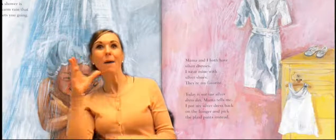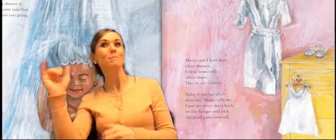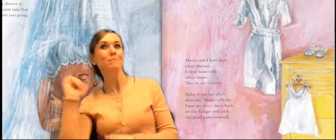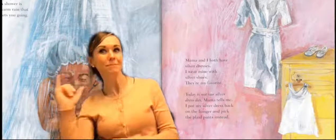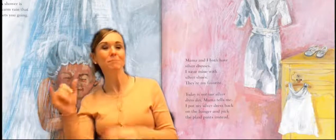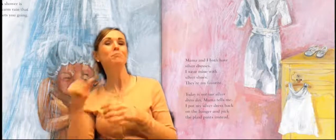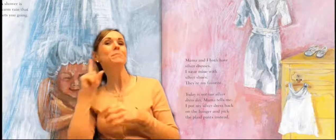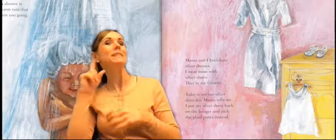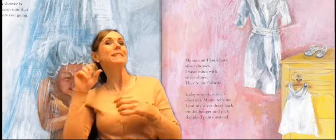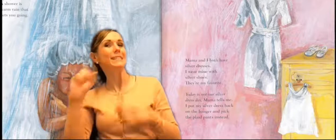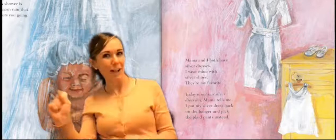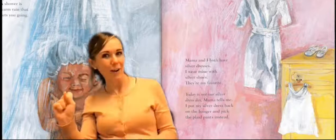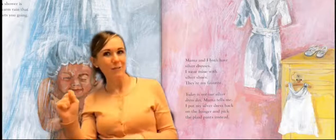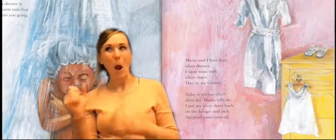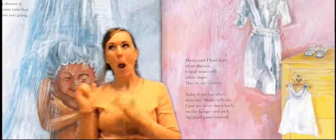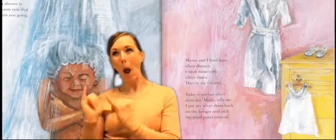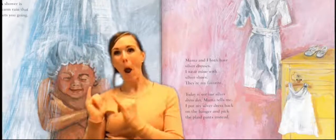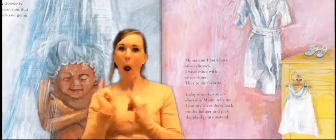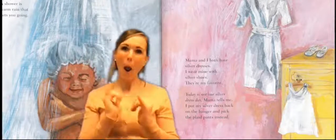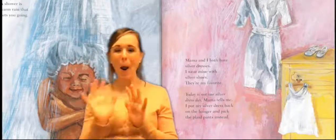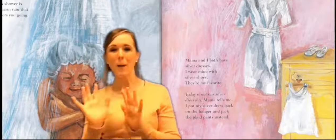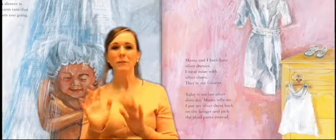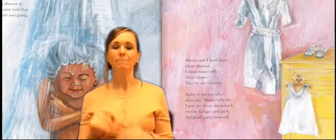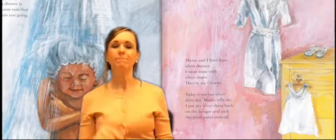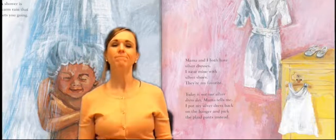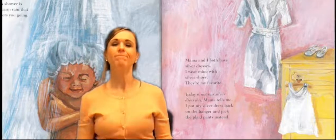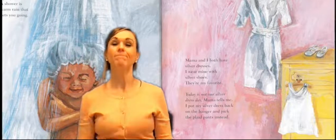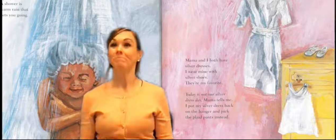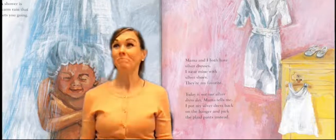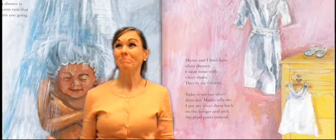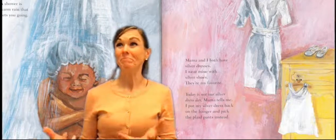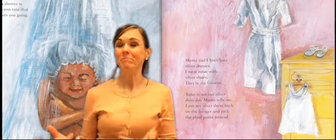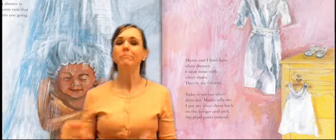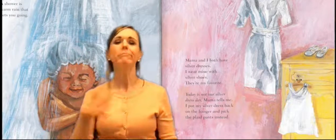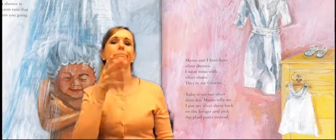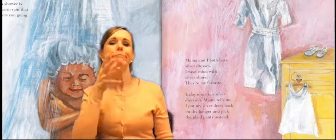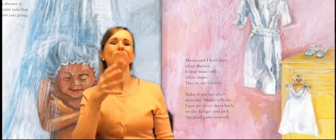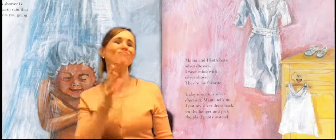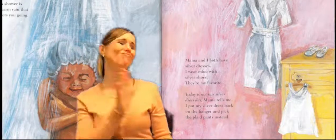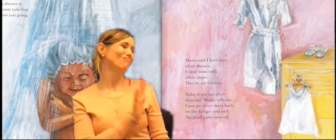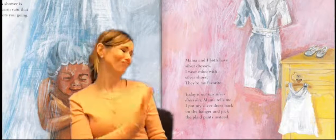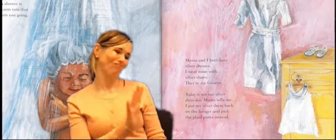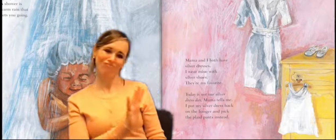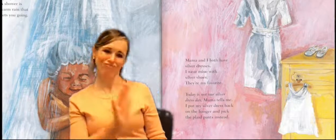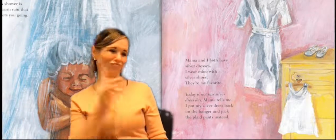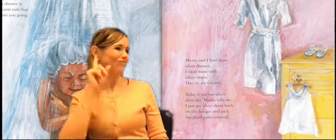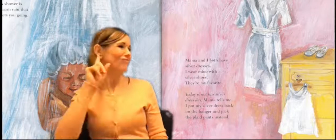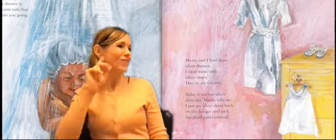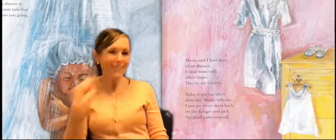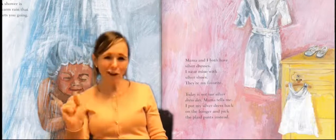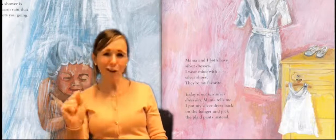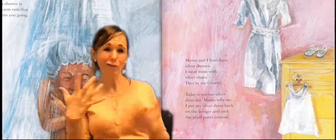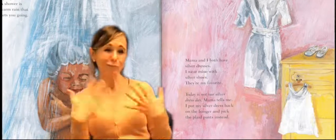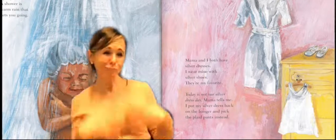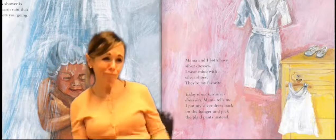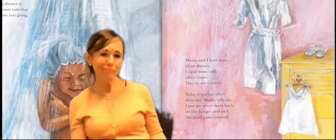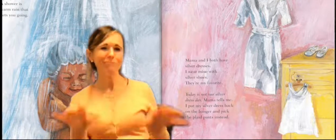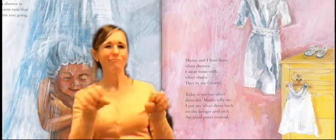Shoes, I have silver shoes. Mama has shoes that are silver like mine. We're just the